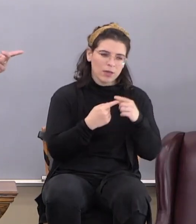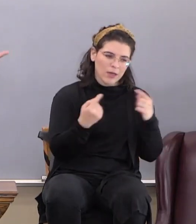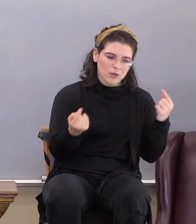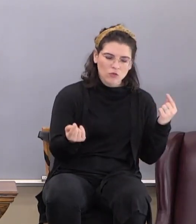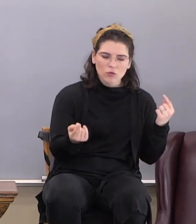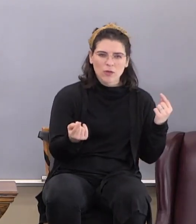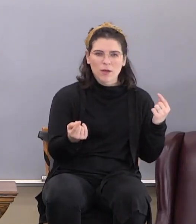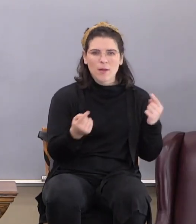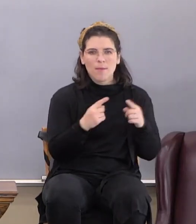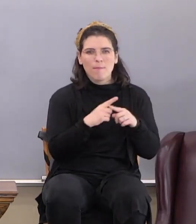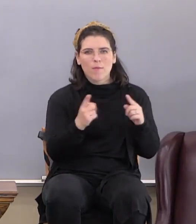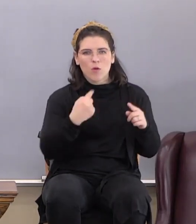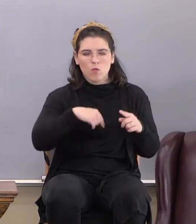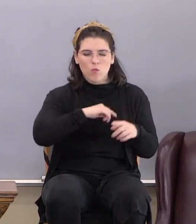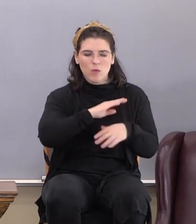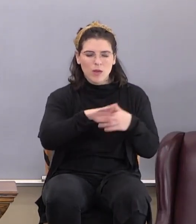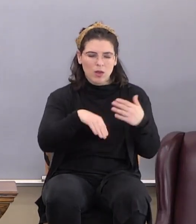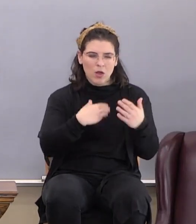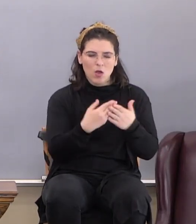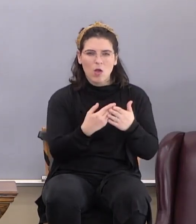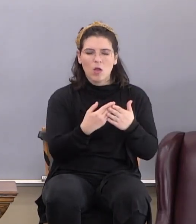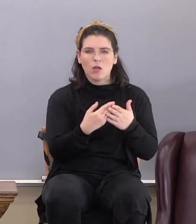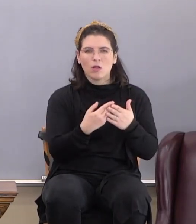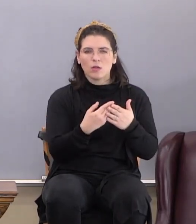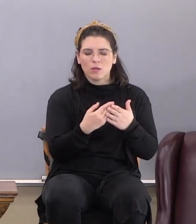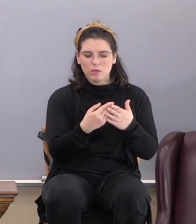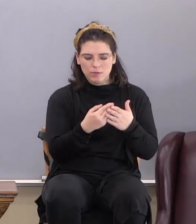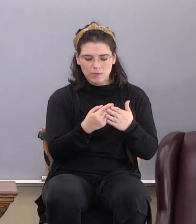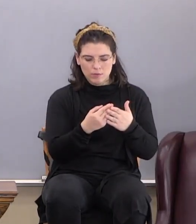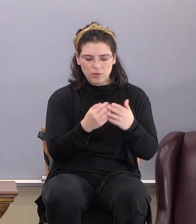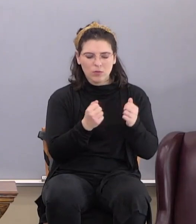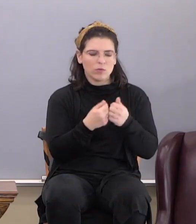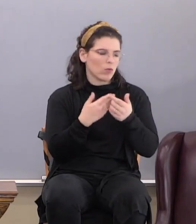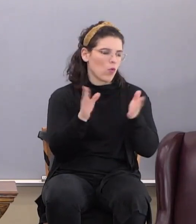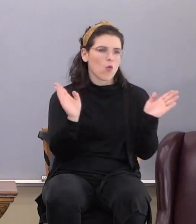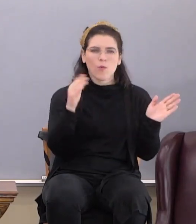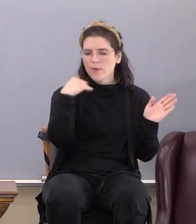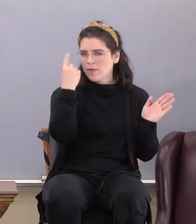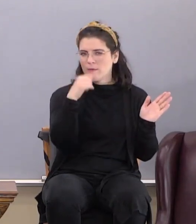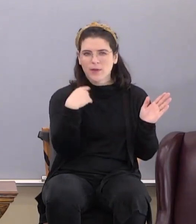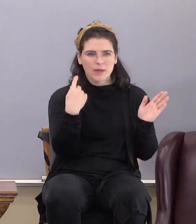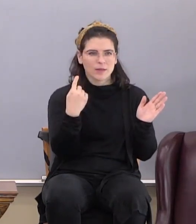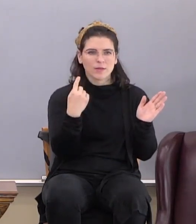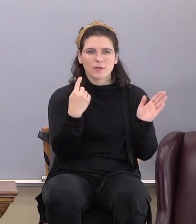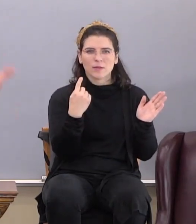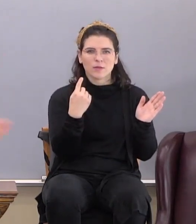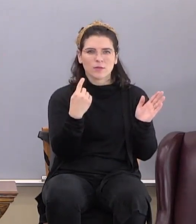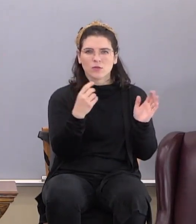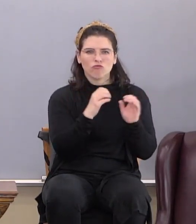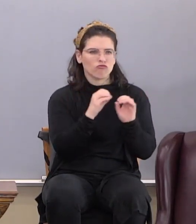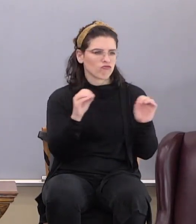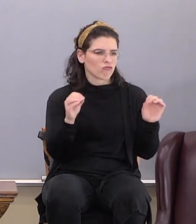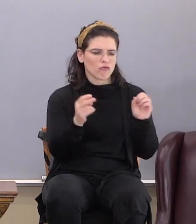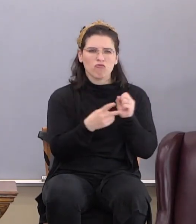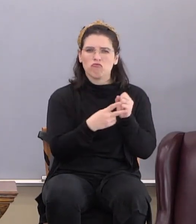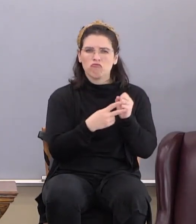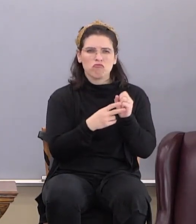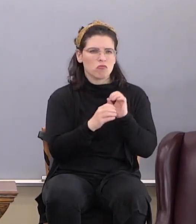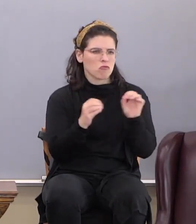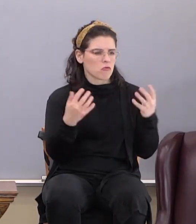Contrast. But we all, with open face, no reservation,